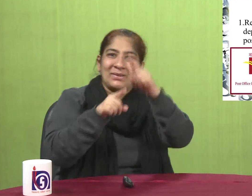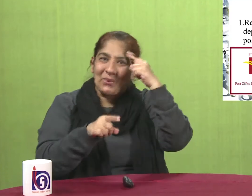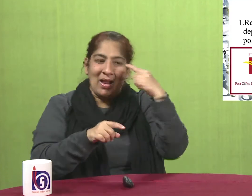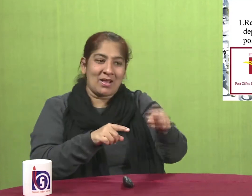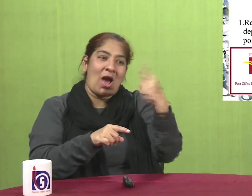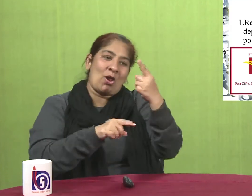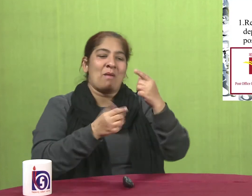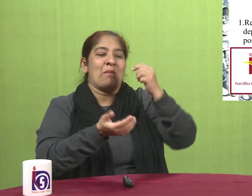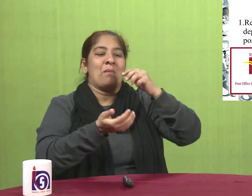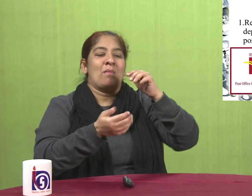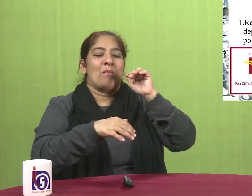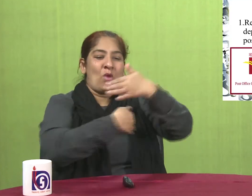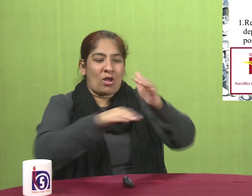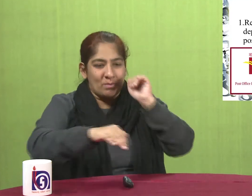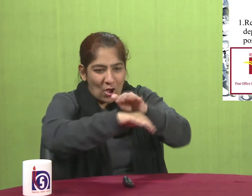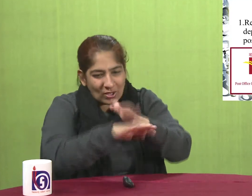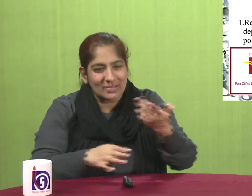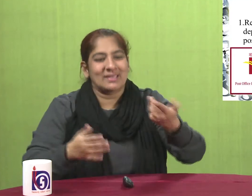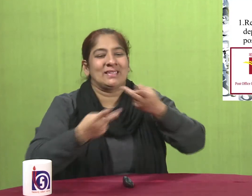is NSC.